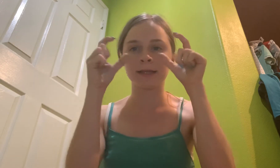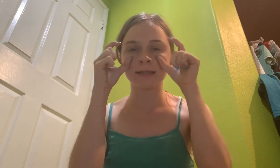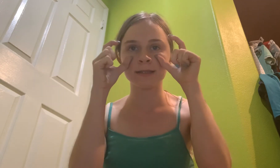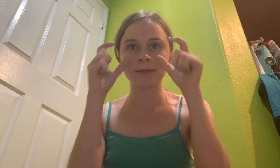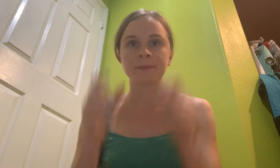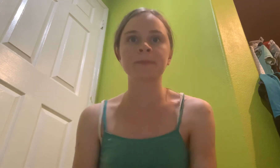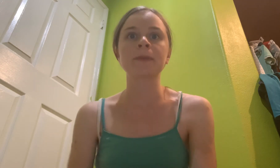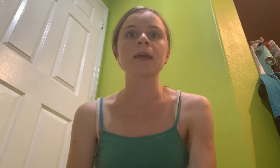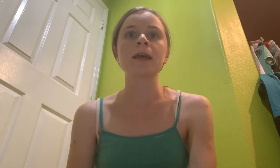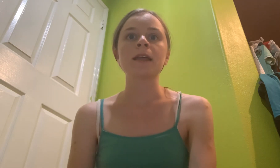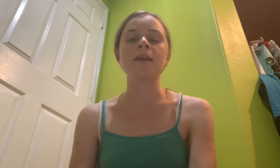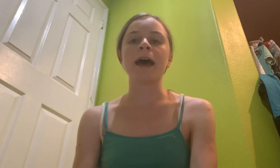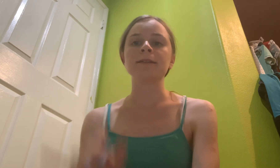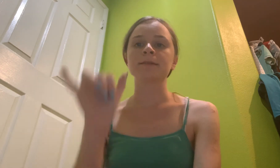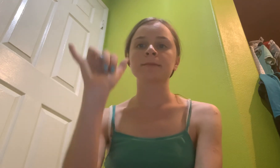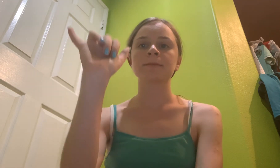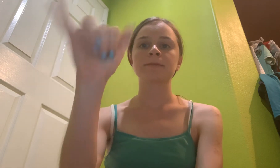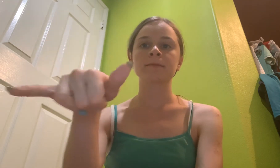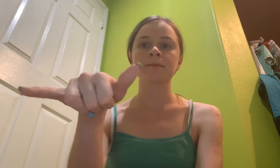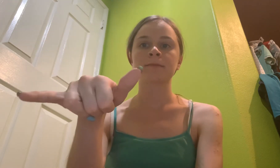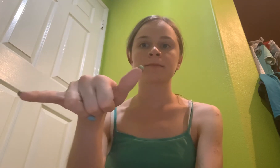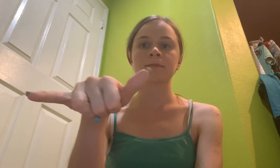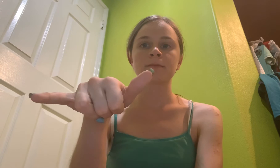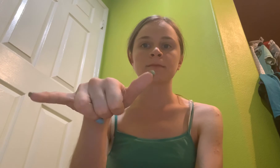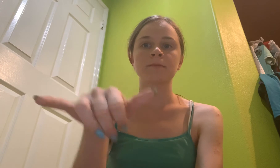glasses. That.